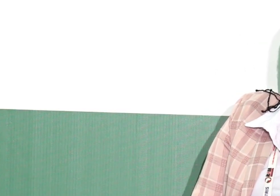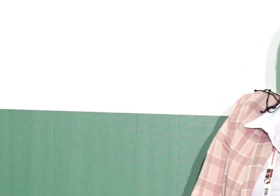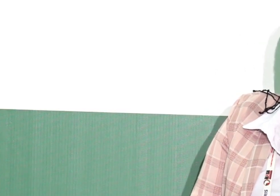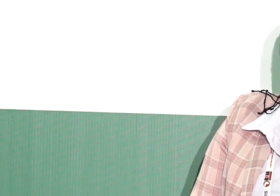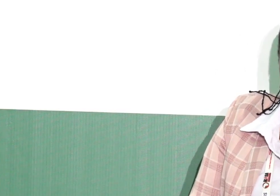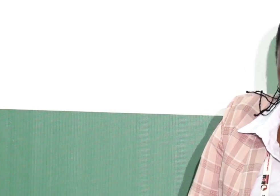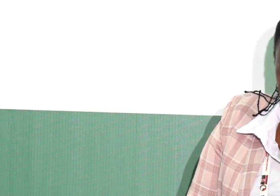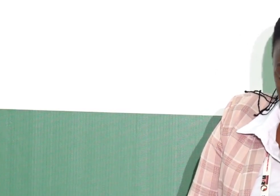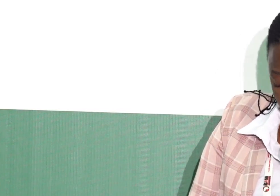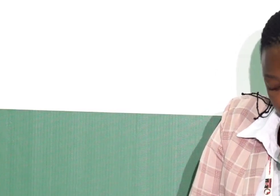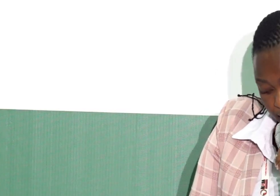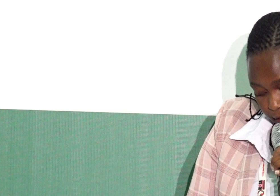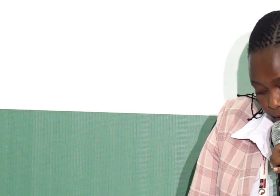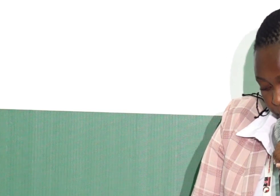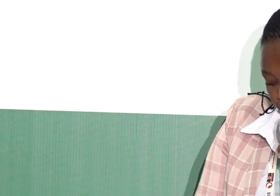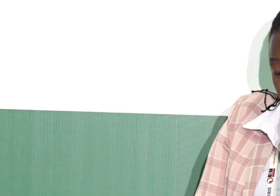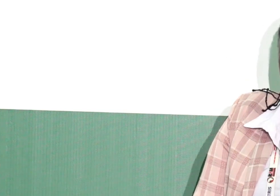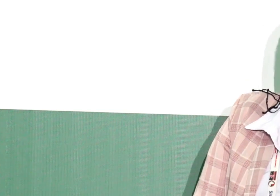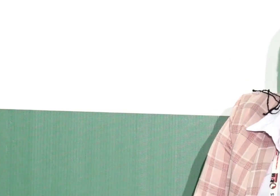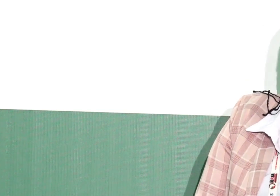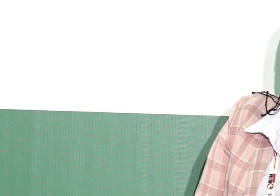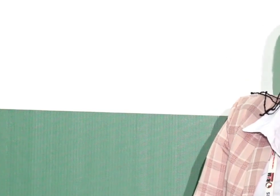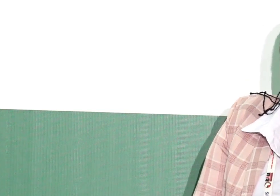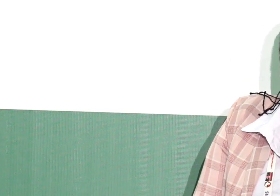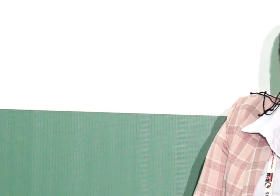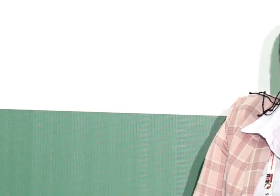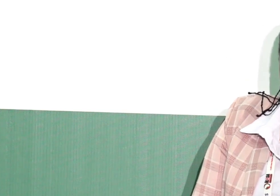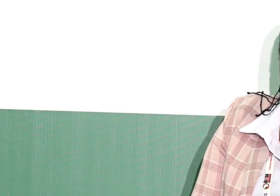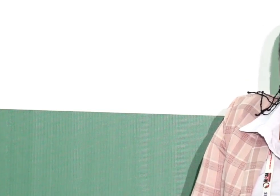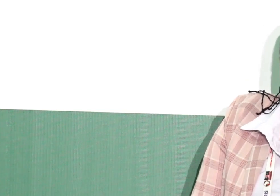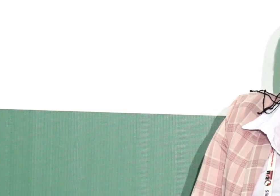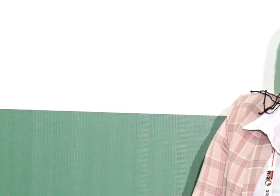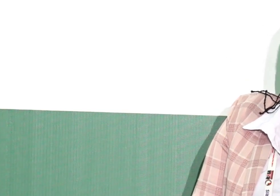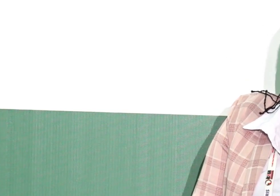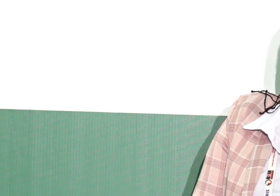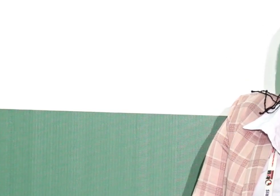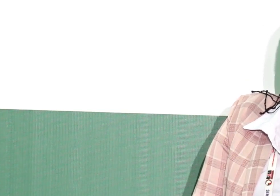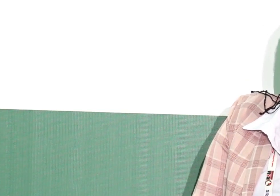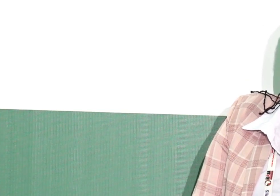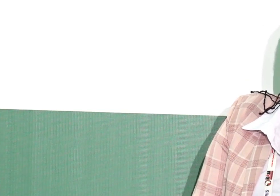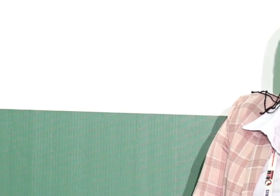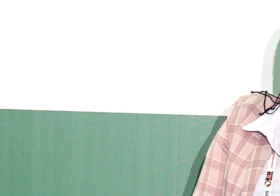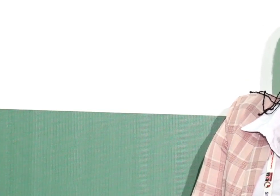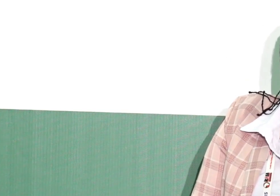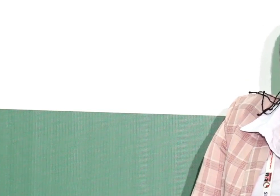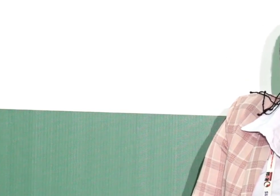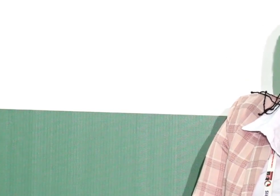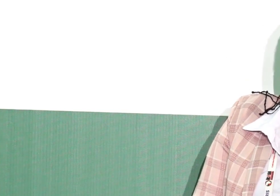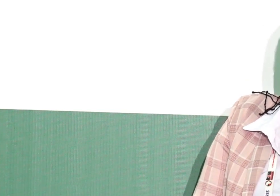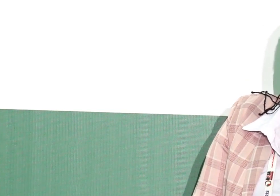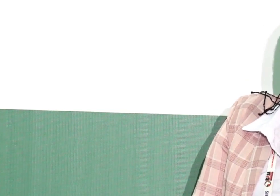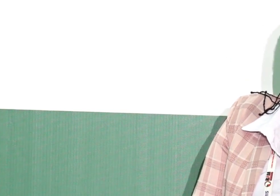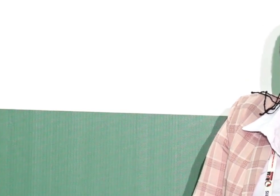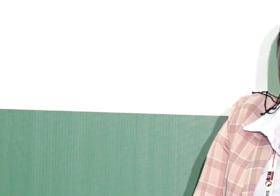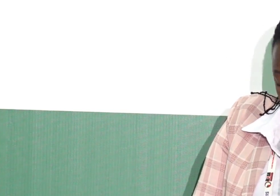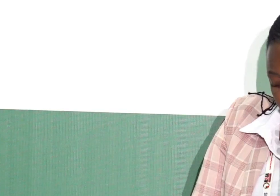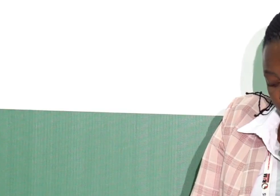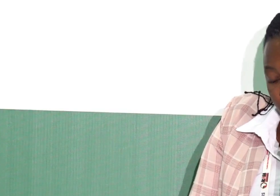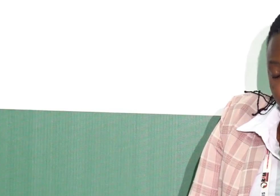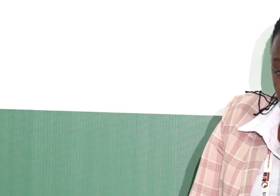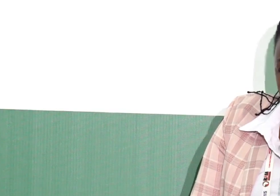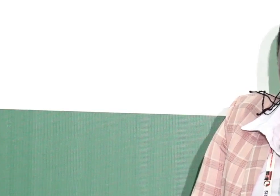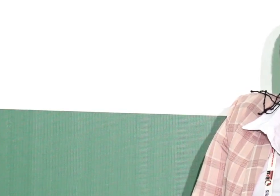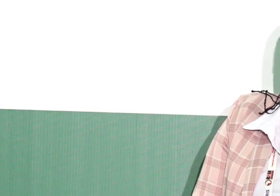the woman is screened at a clinic, a picture is taken, and if the nurses who do the